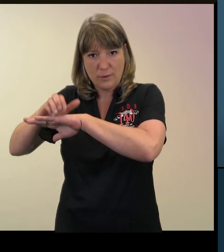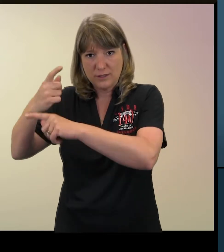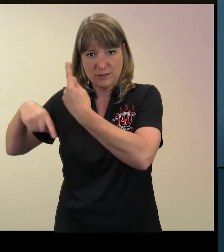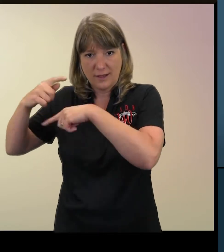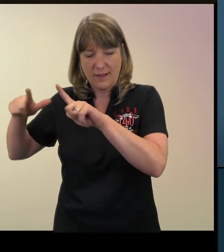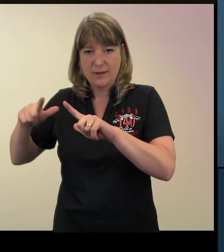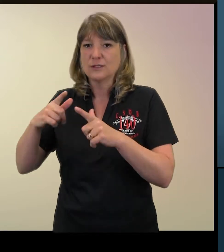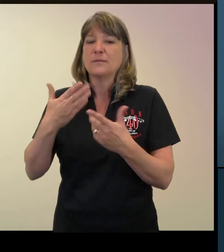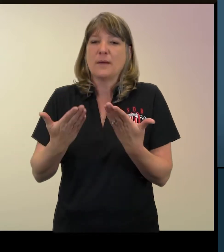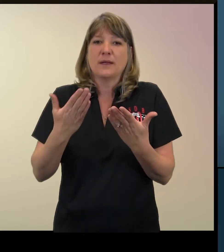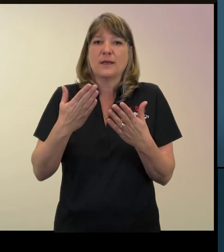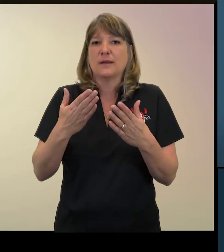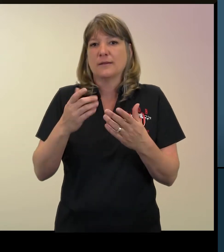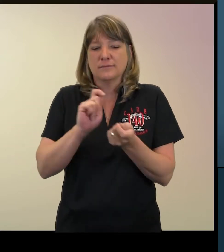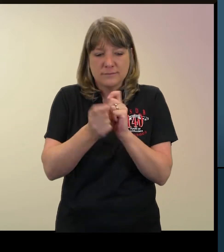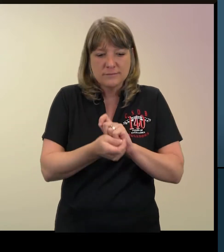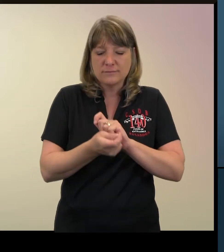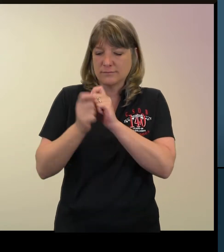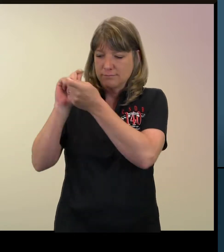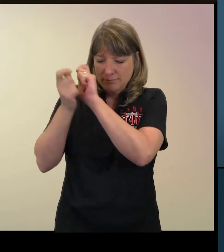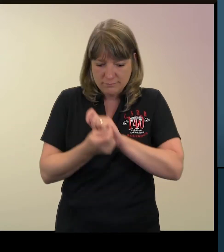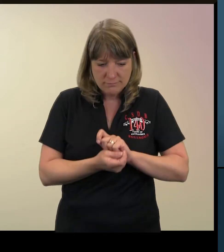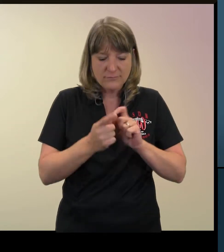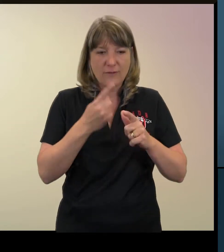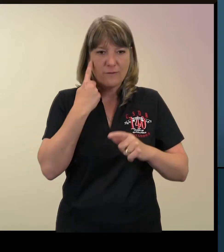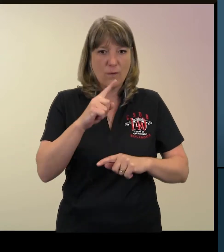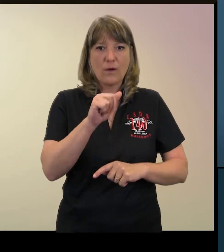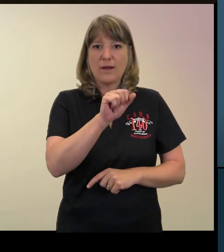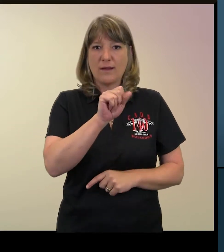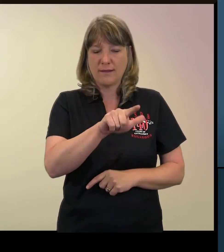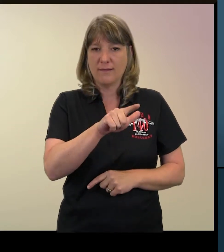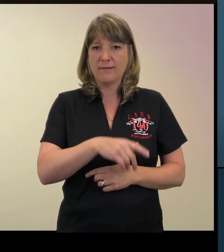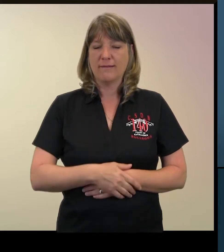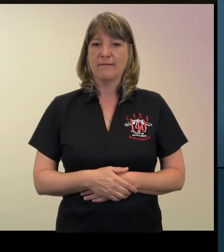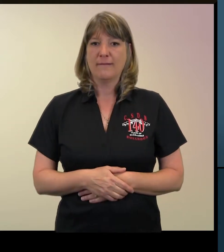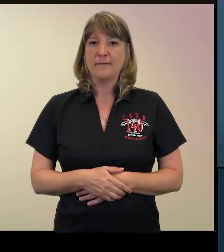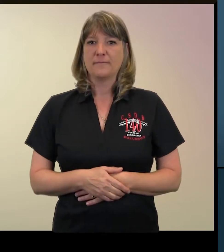like adaptations for American Sign Language.